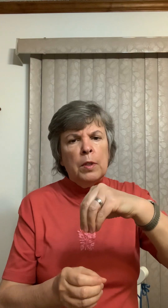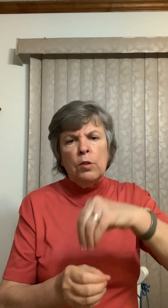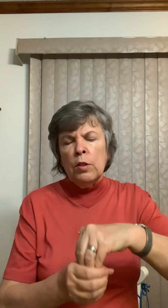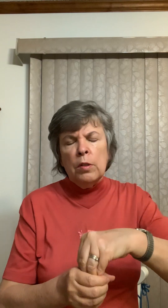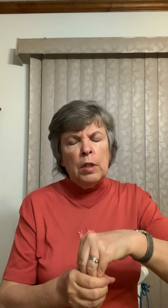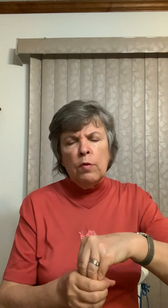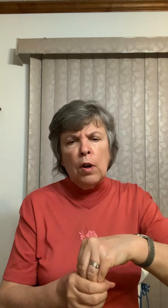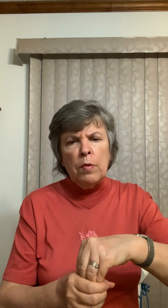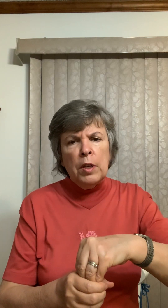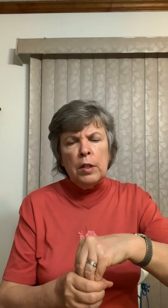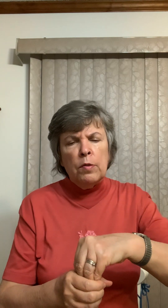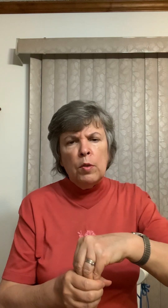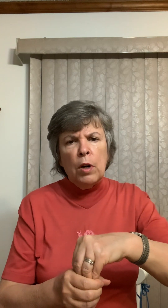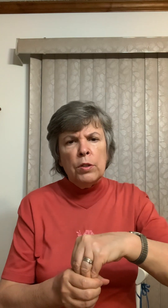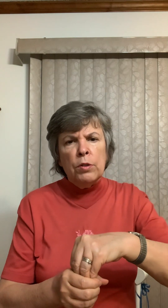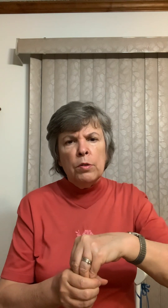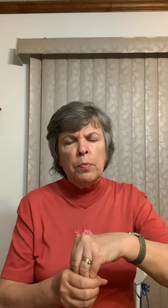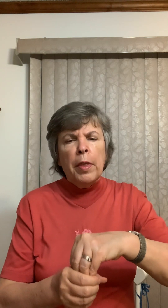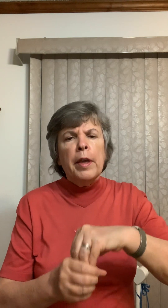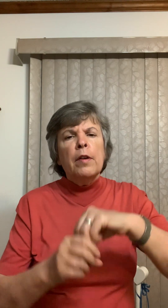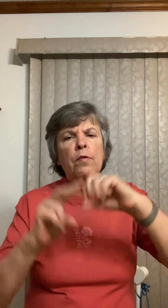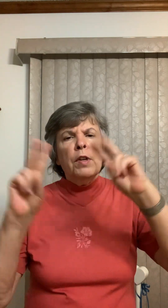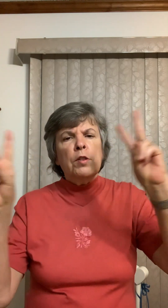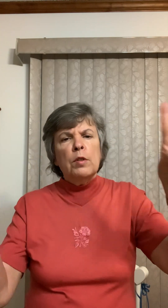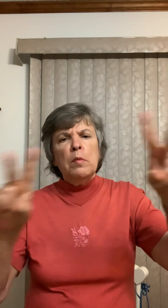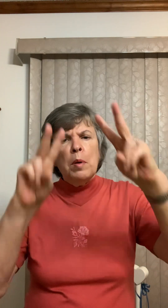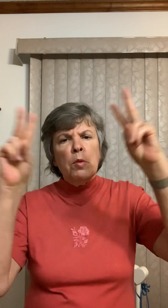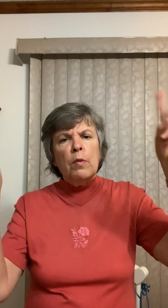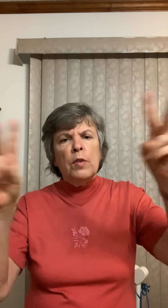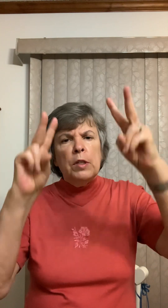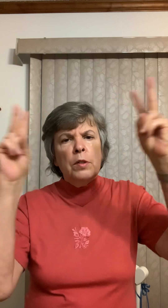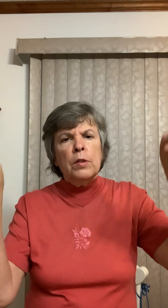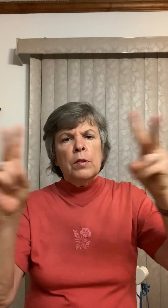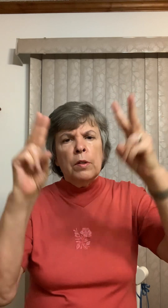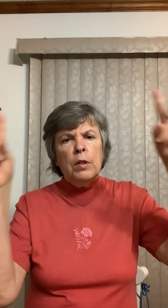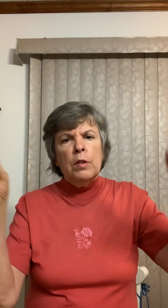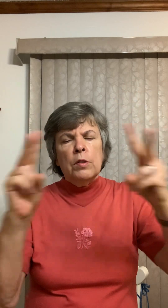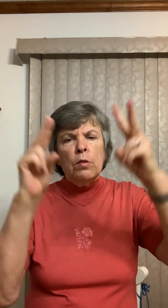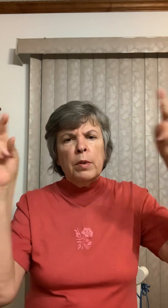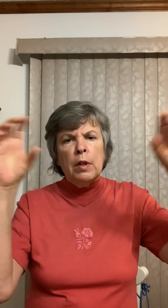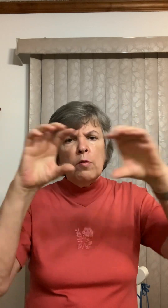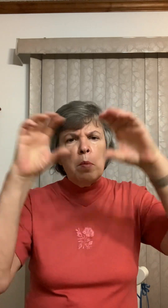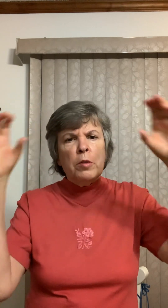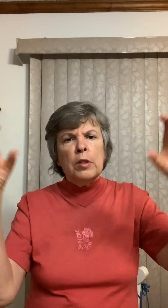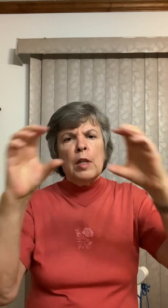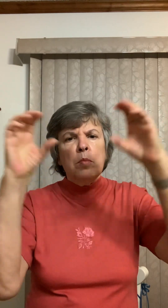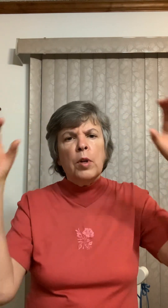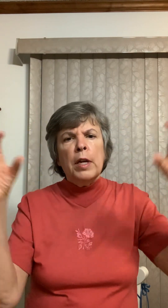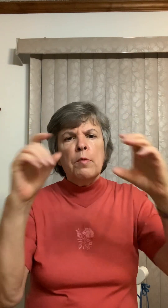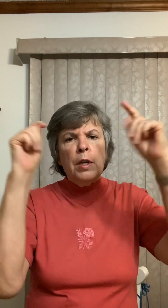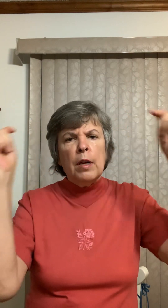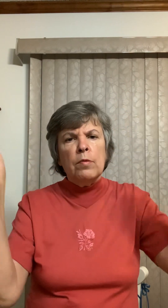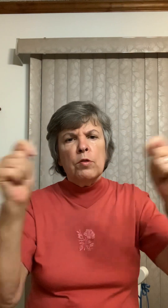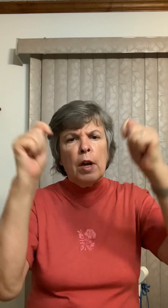You can leave off the in if you want to. Victory, remember our V's. So we have, remember, celebrate, we have triumph